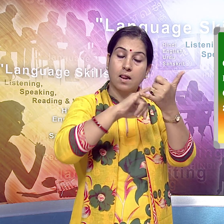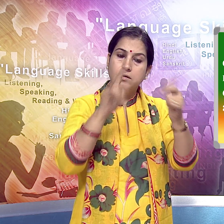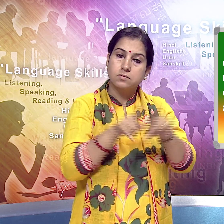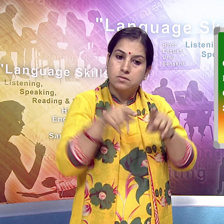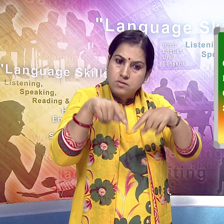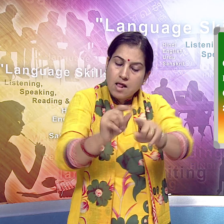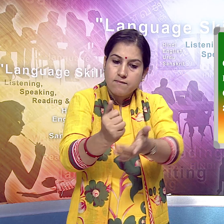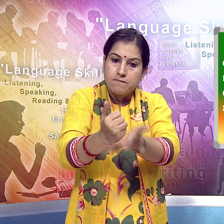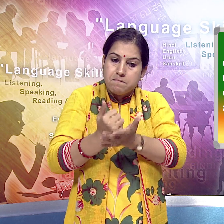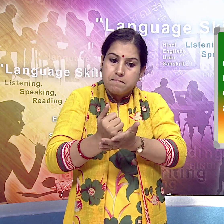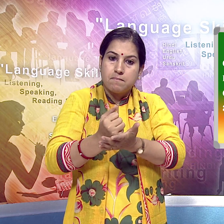themselves.